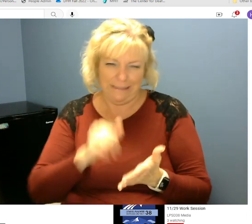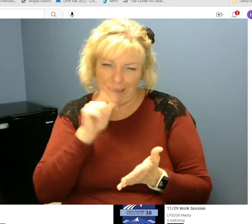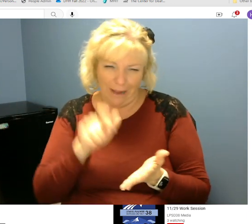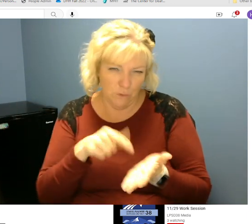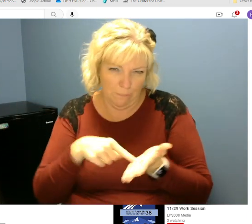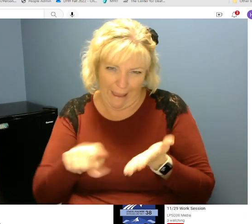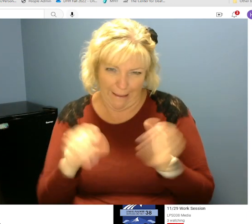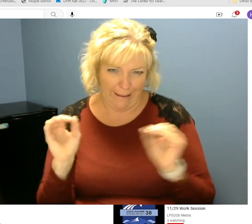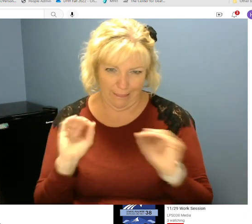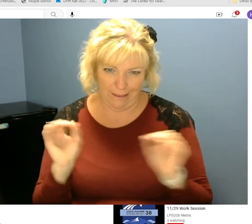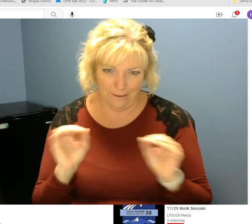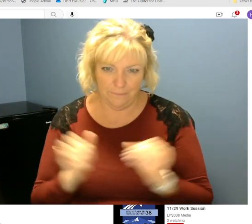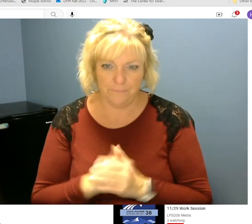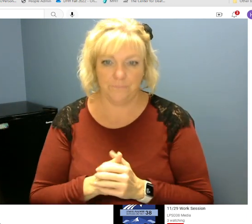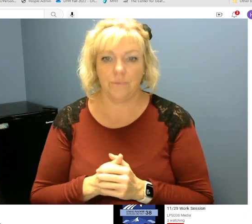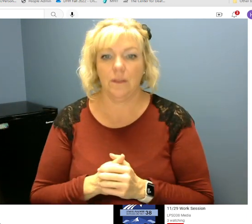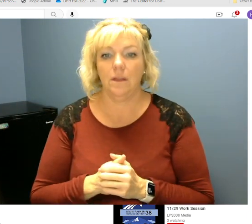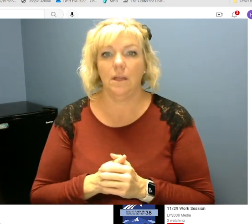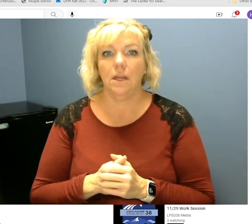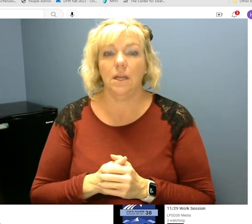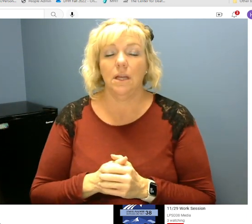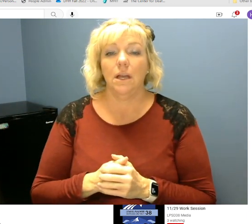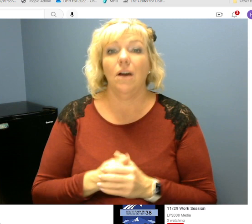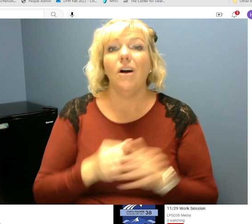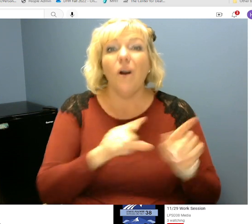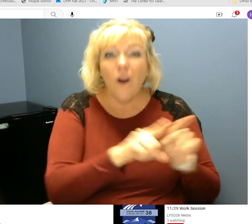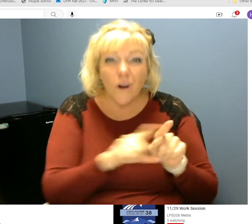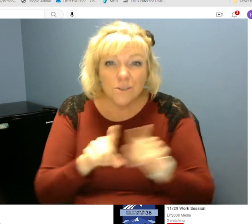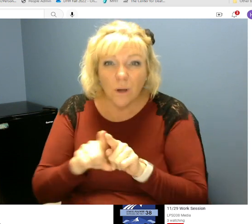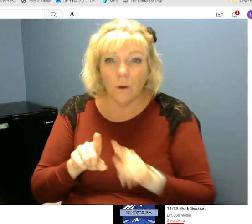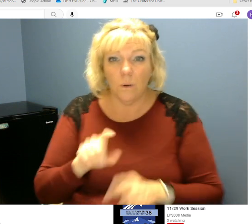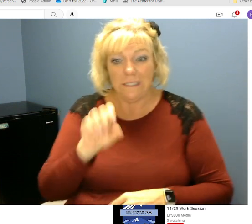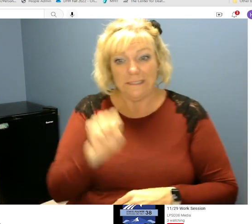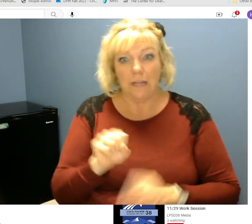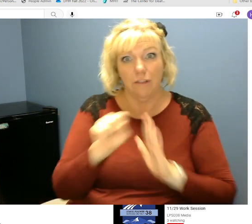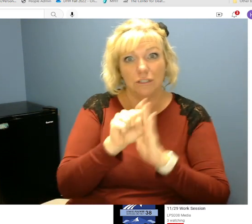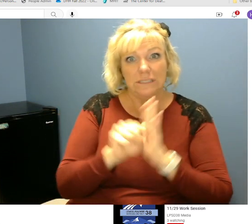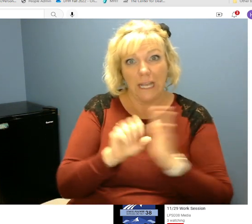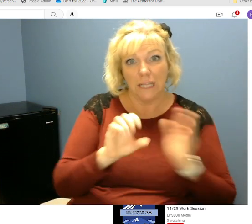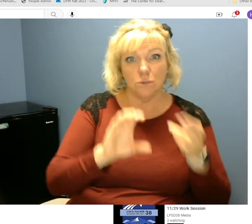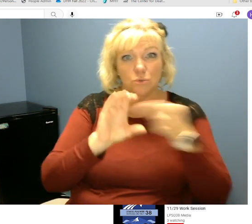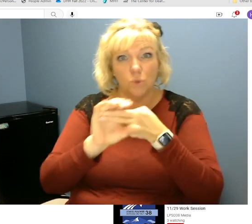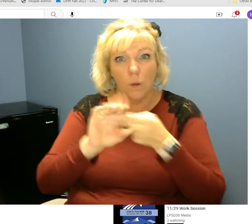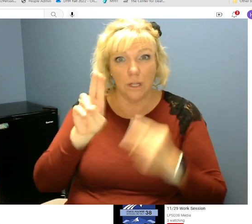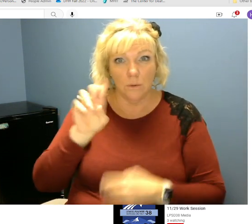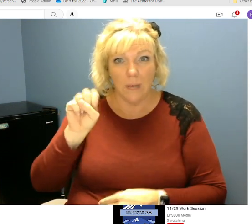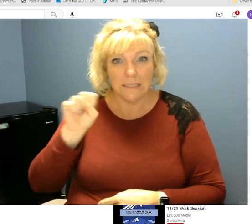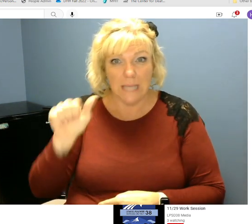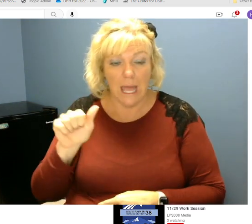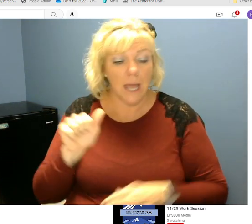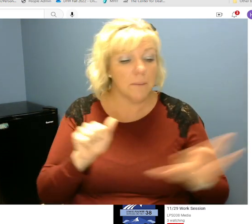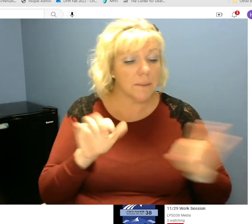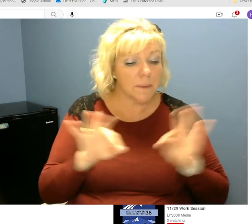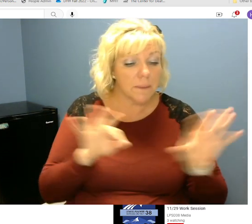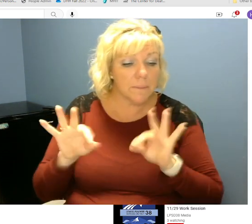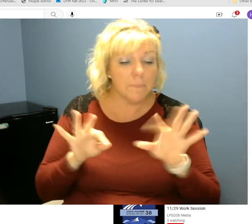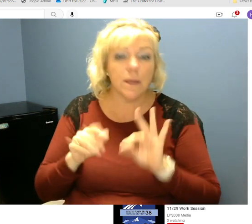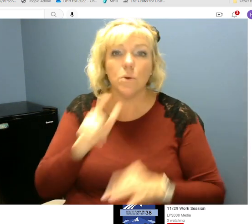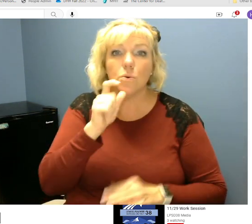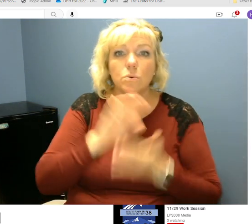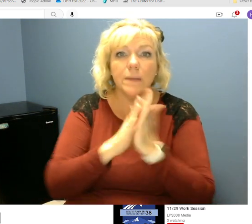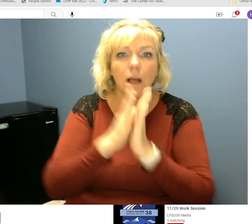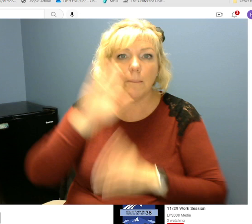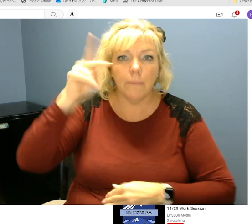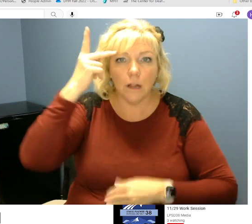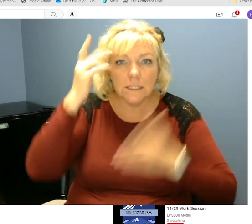Southerners can elect members to Congress, they send, the congressmen they send, they're probably not surprising that they're people that served in the